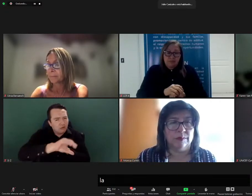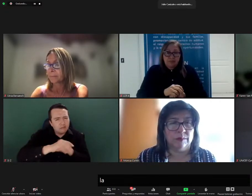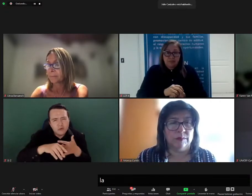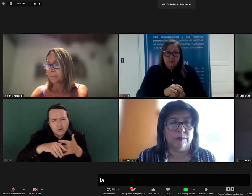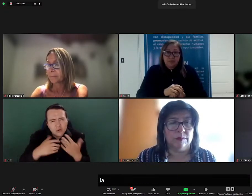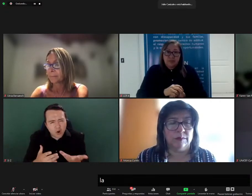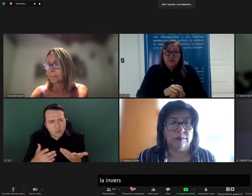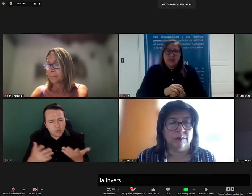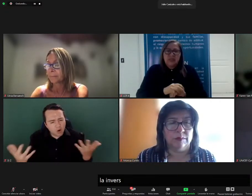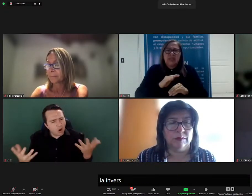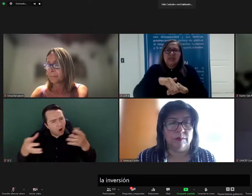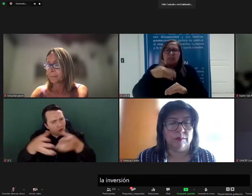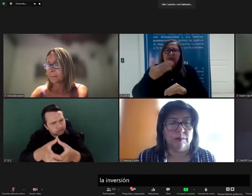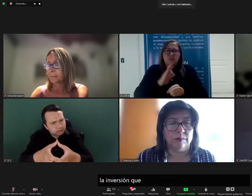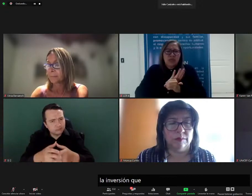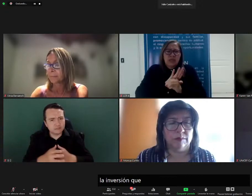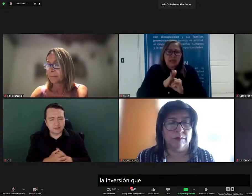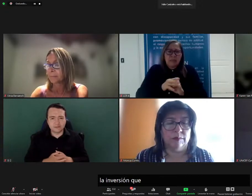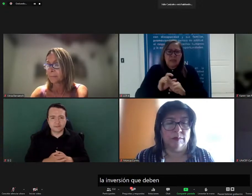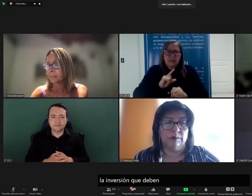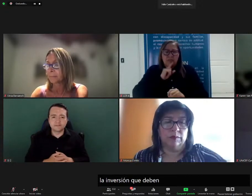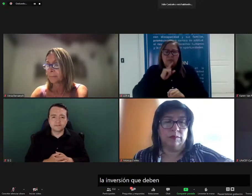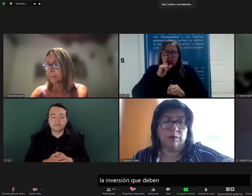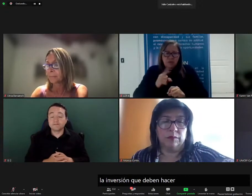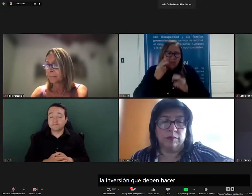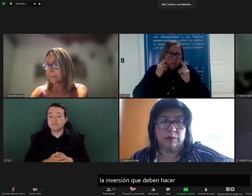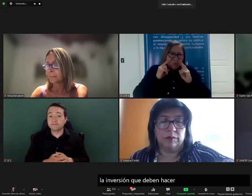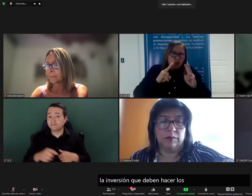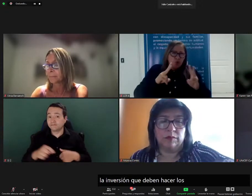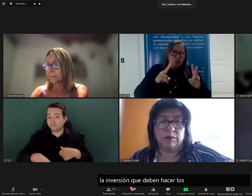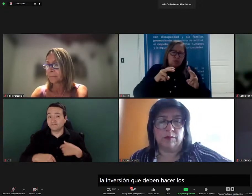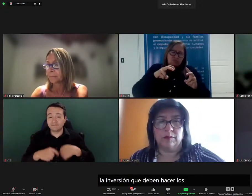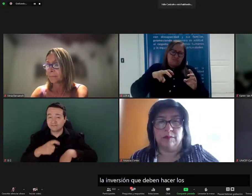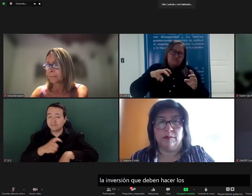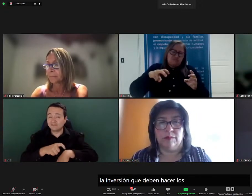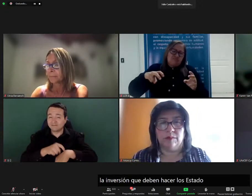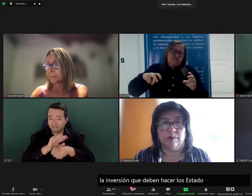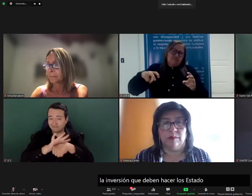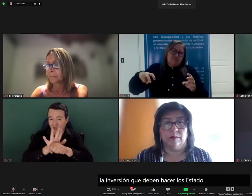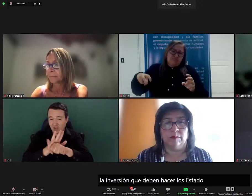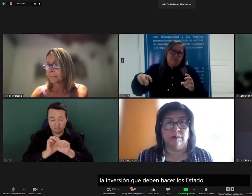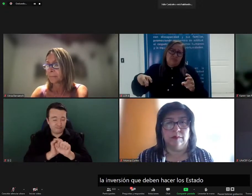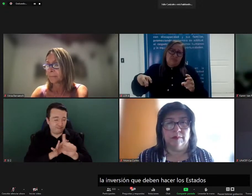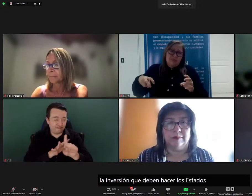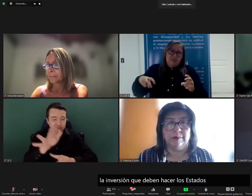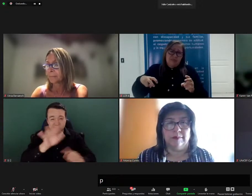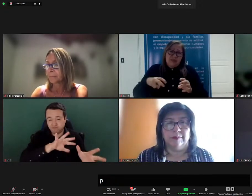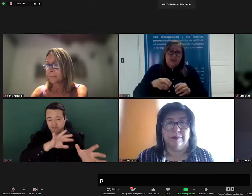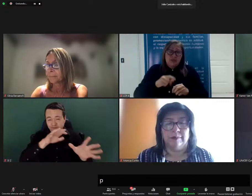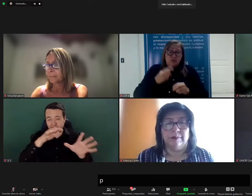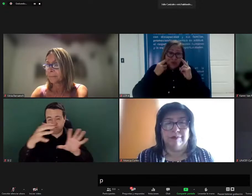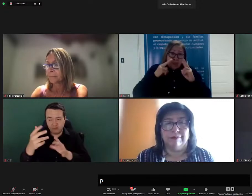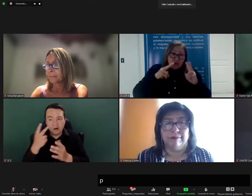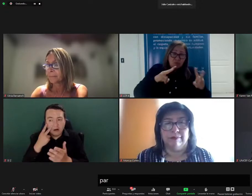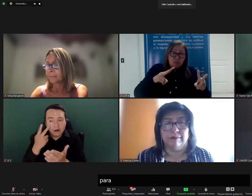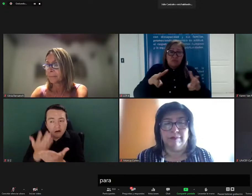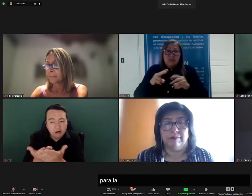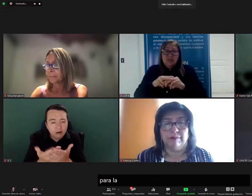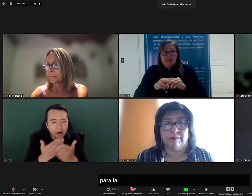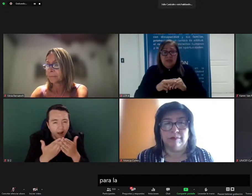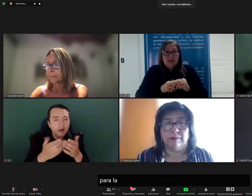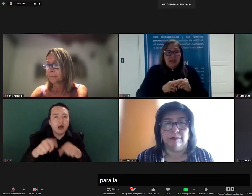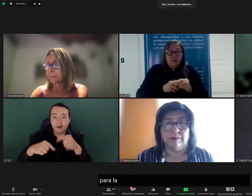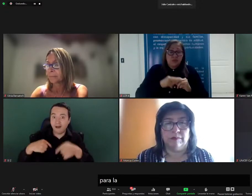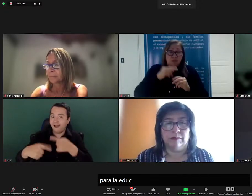to have inclusive education after the pandemic we have seen a delay uh